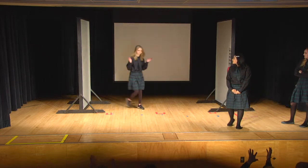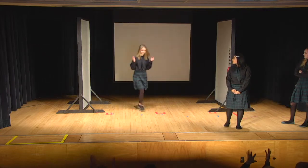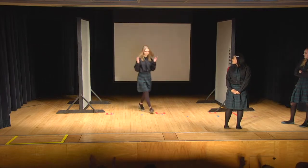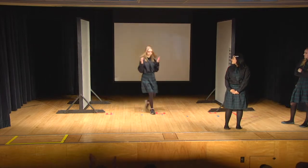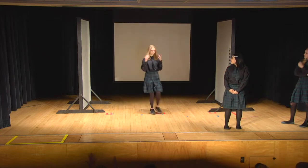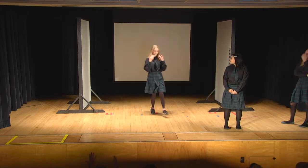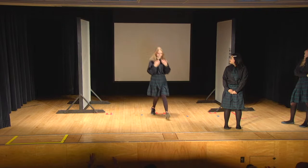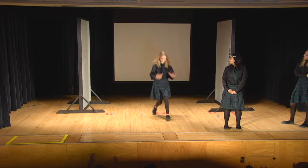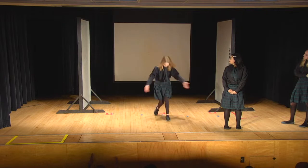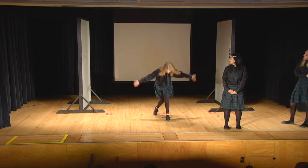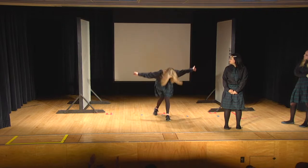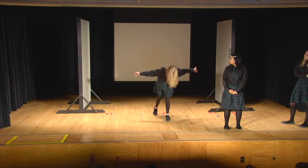Lindsay played by Kaylee.